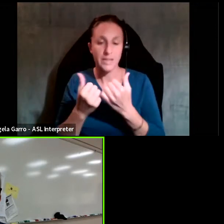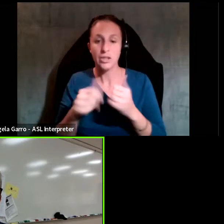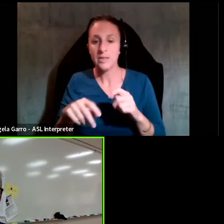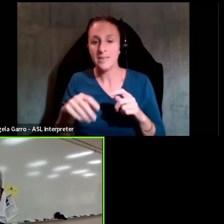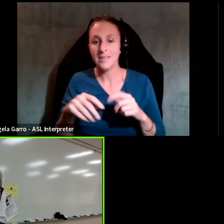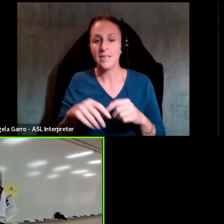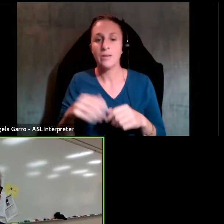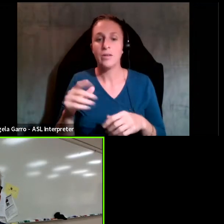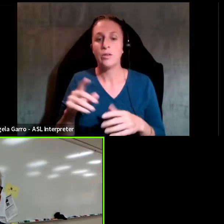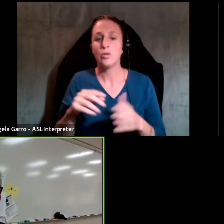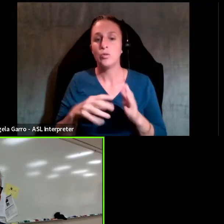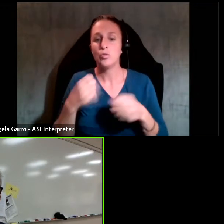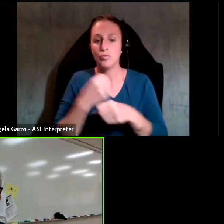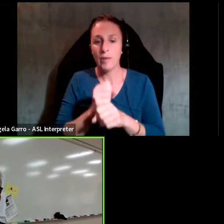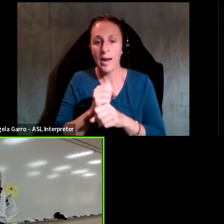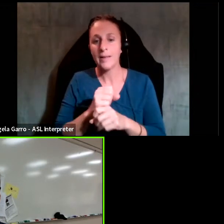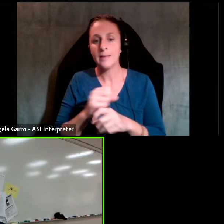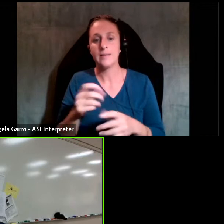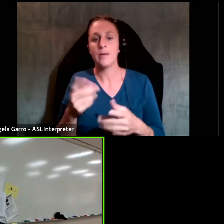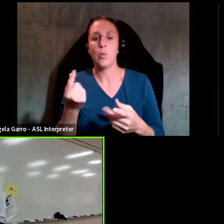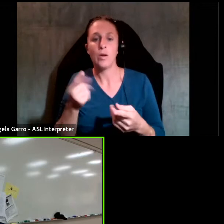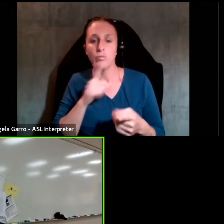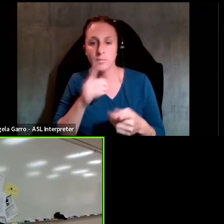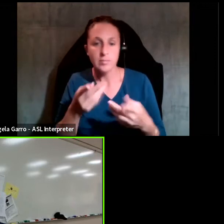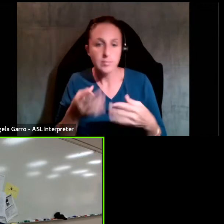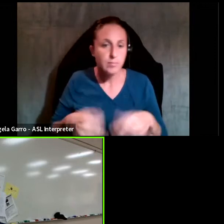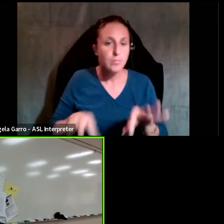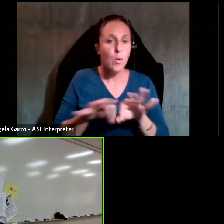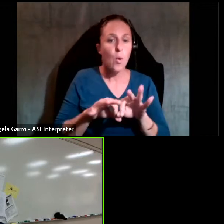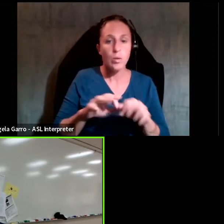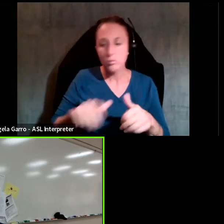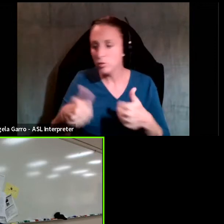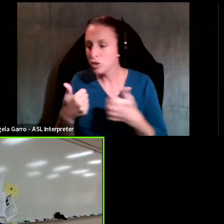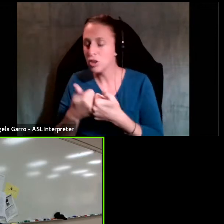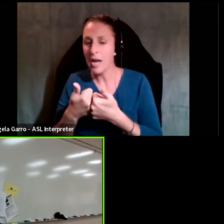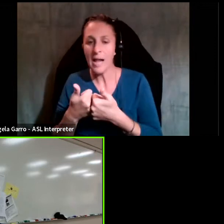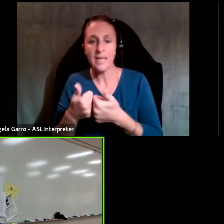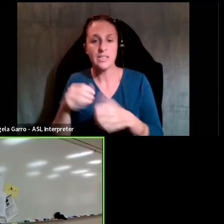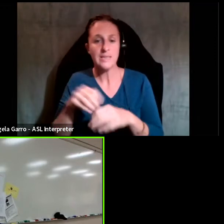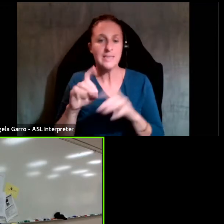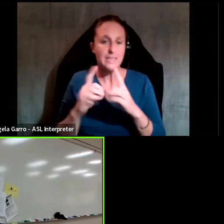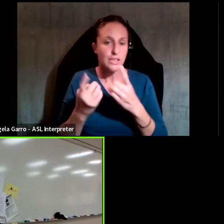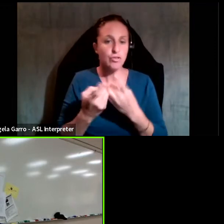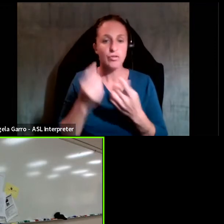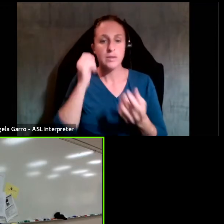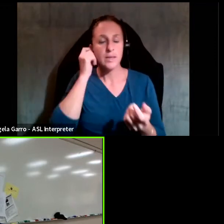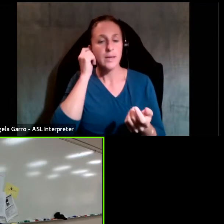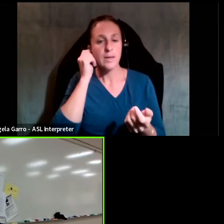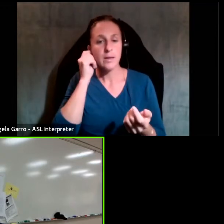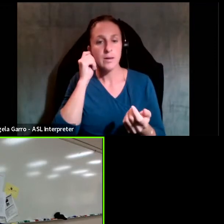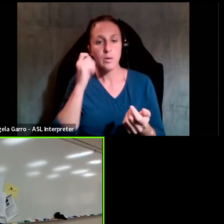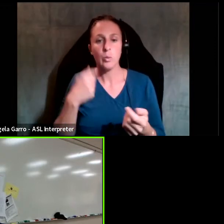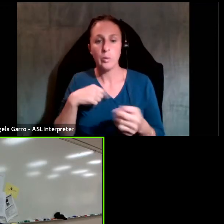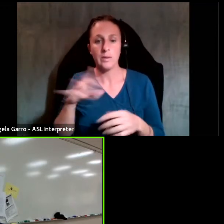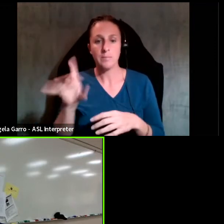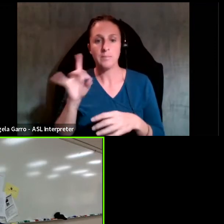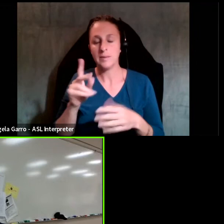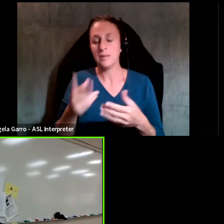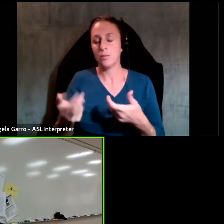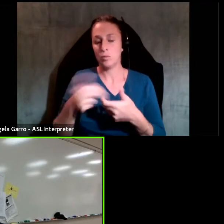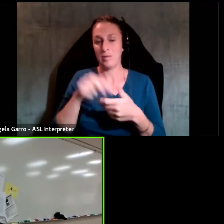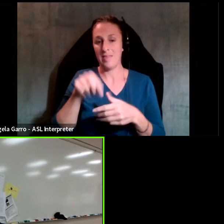most important in the district, what our members find most challenging in the district. And we chose to participate in this